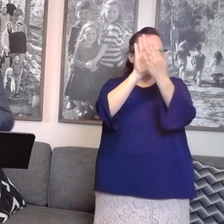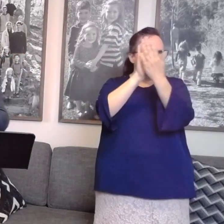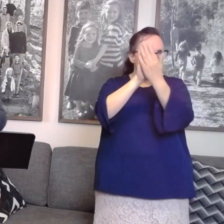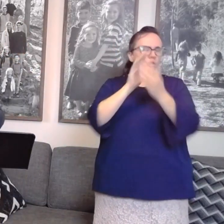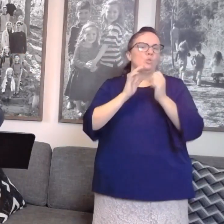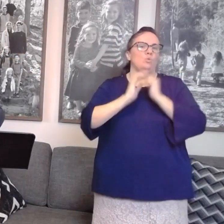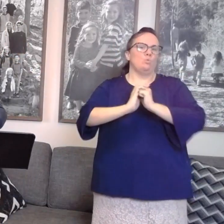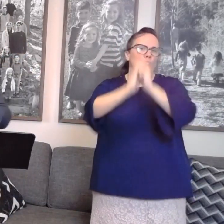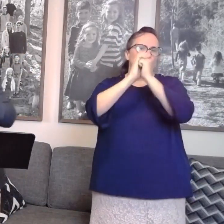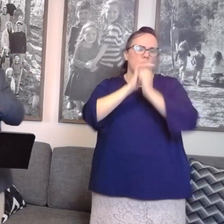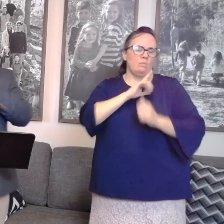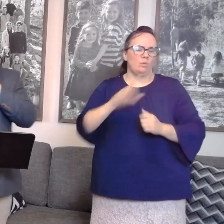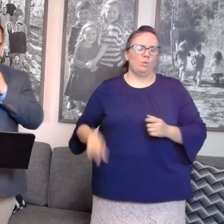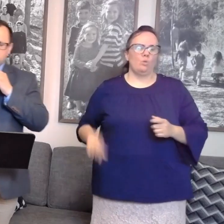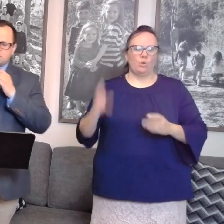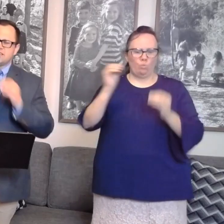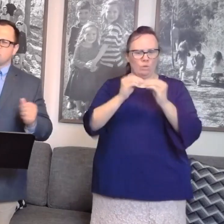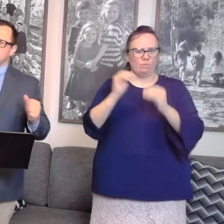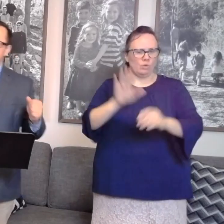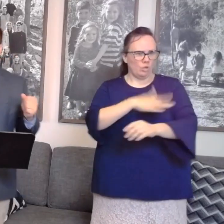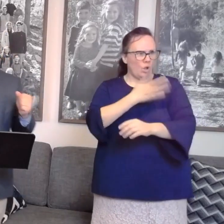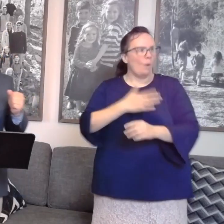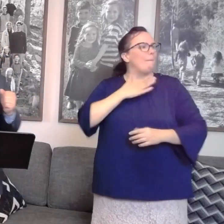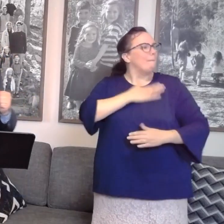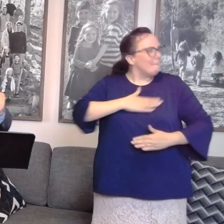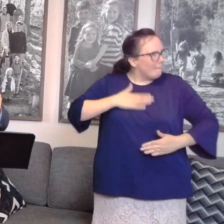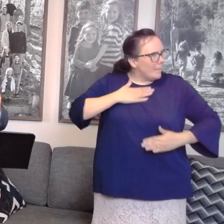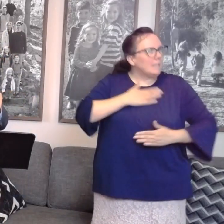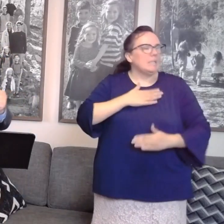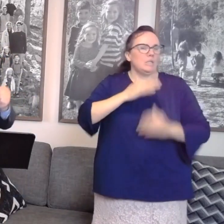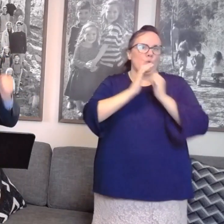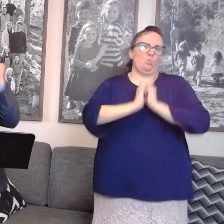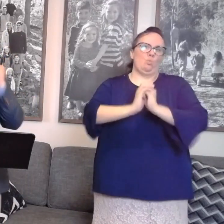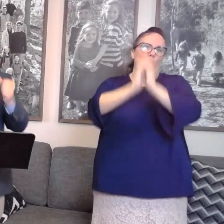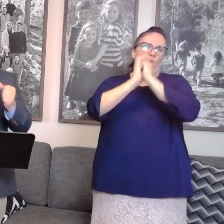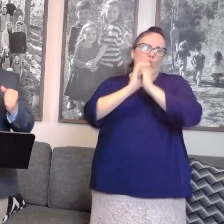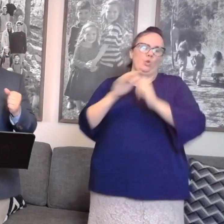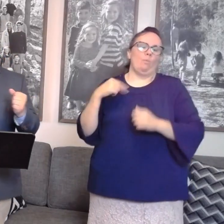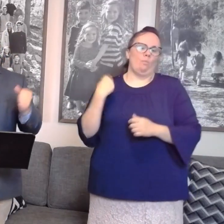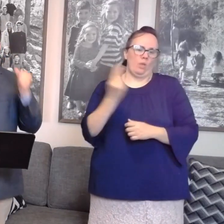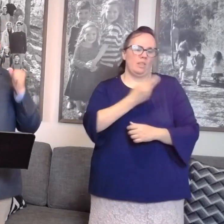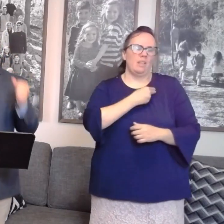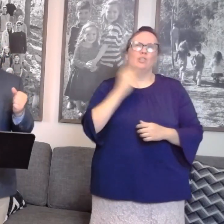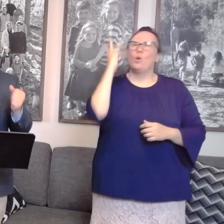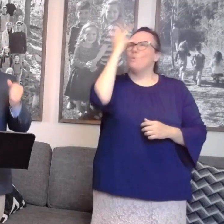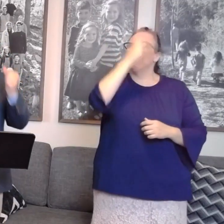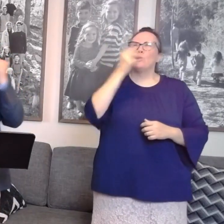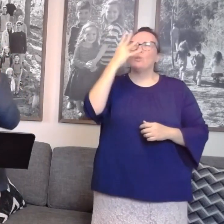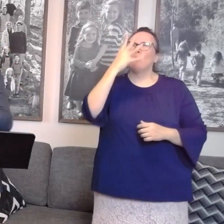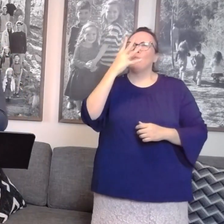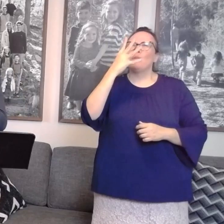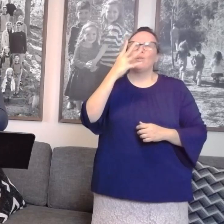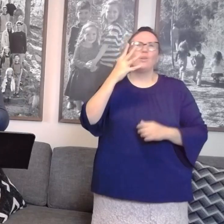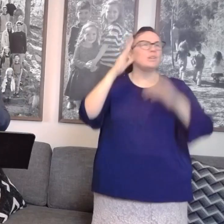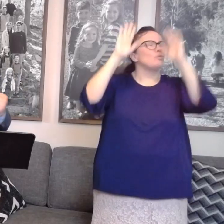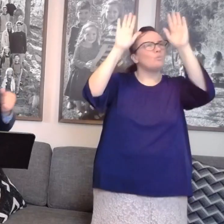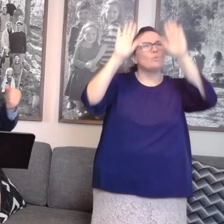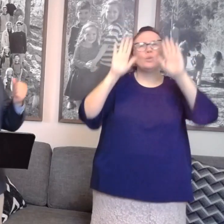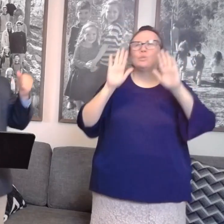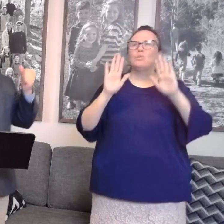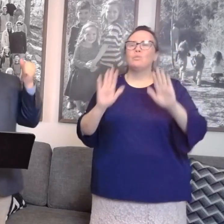one more song tonight. Amen. Please worship with us. He's so beautiful. He's so lovely. He's so